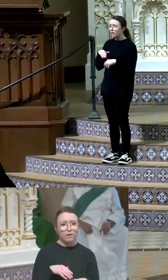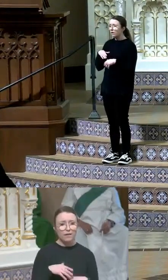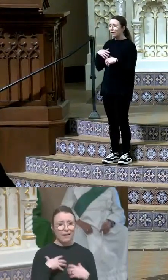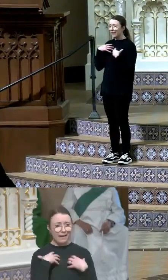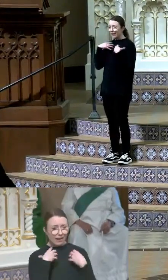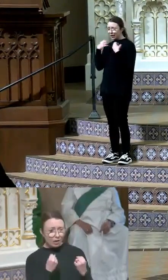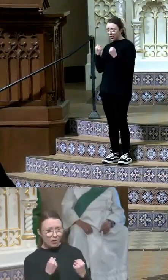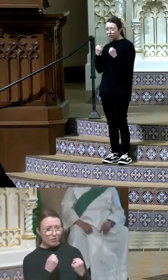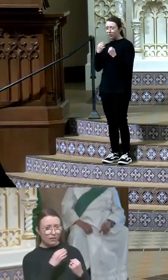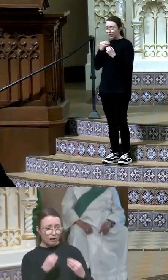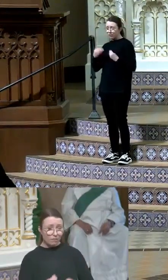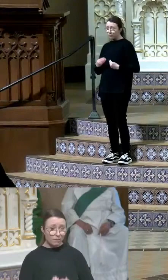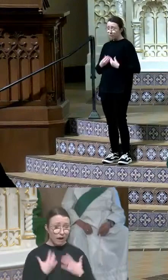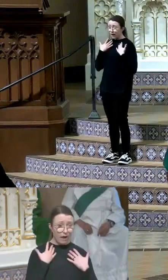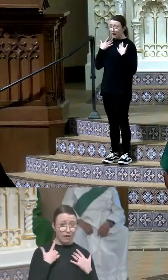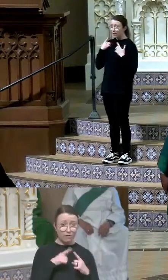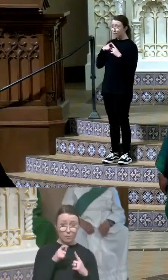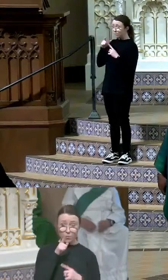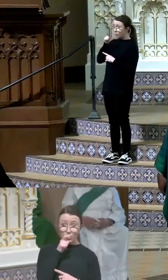revived by Christ.